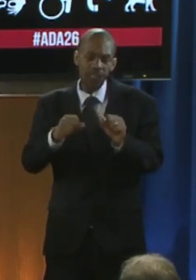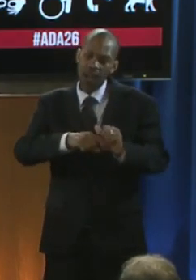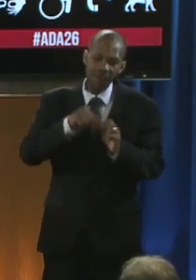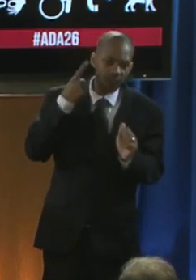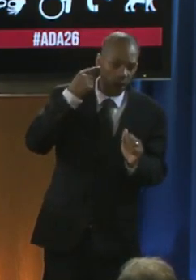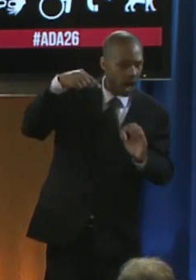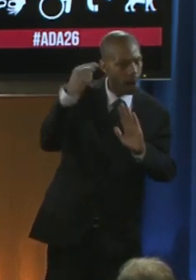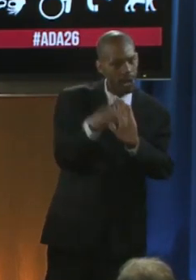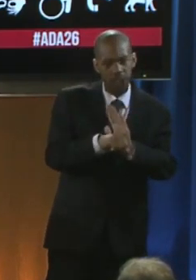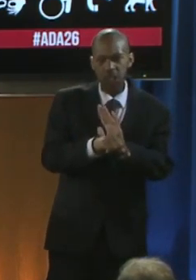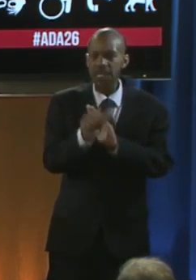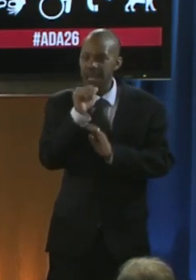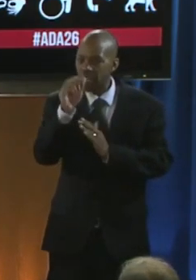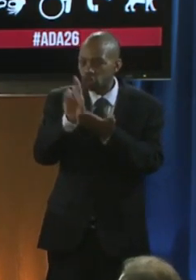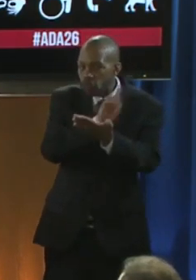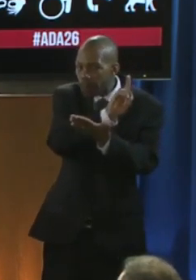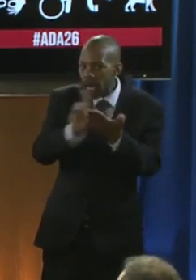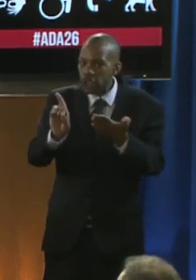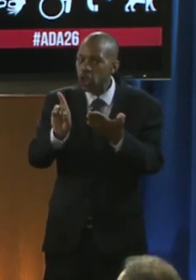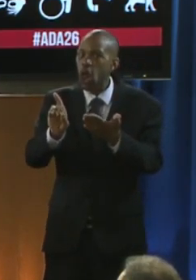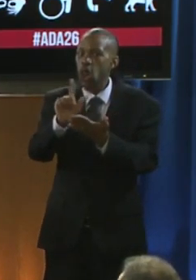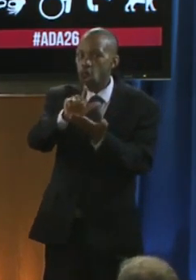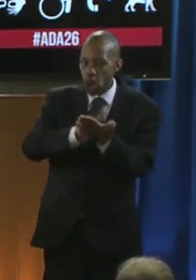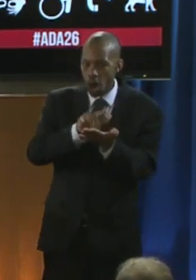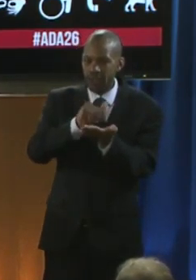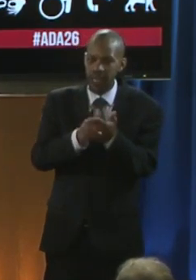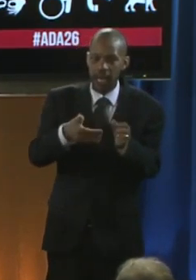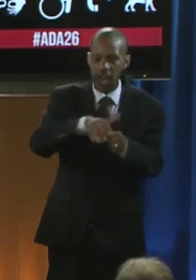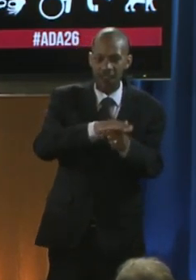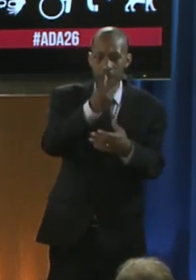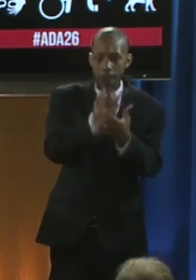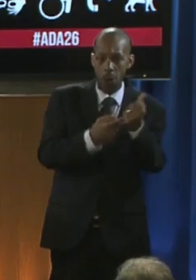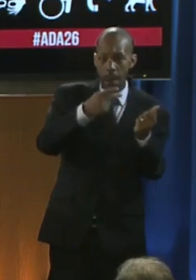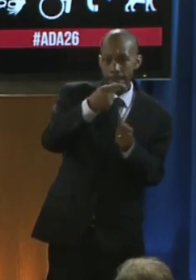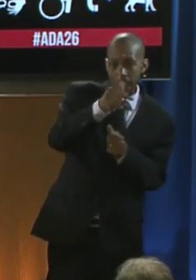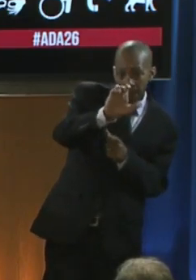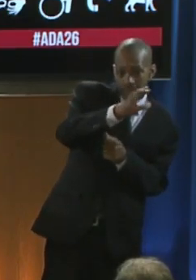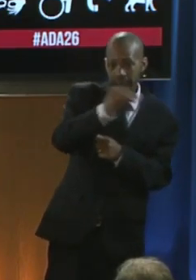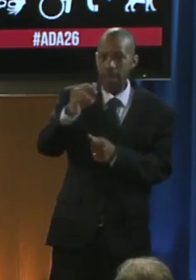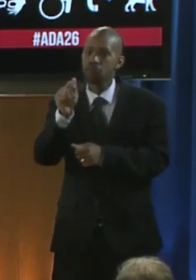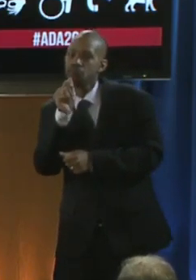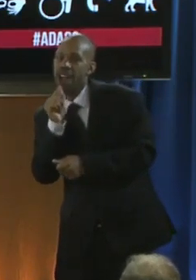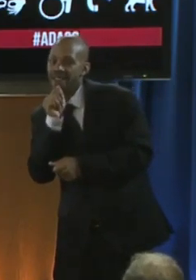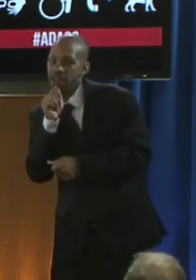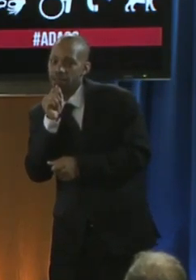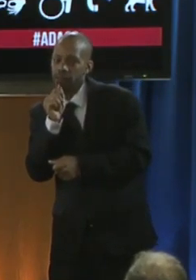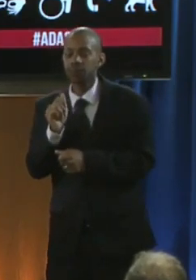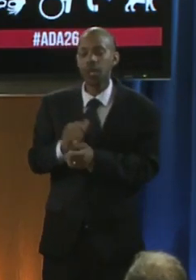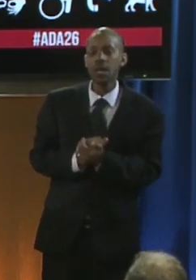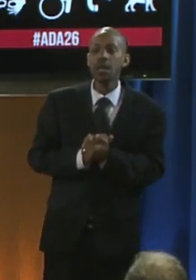comprehensive, non-discrimination laws that cover both the public and private sectors.